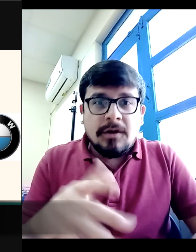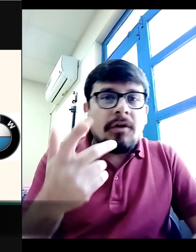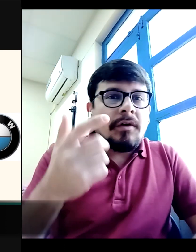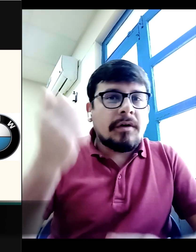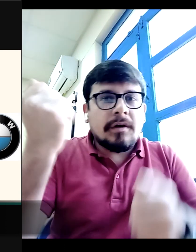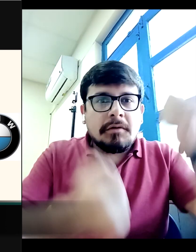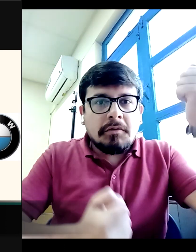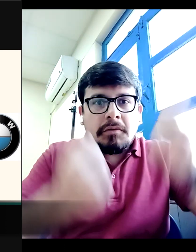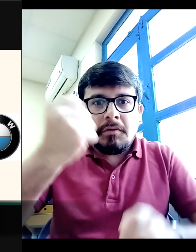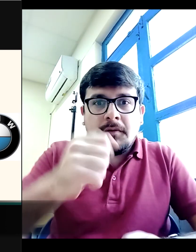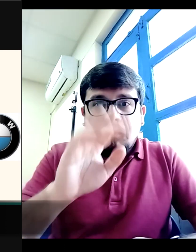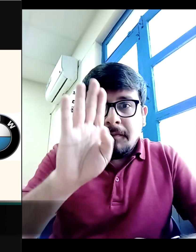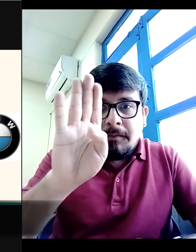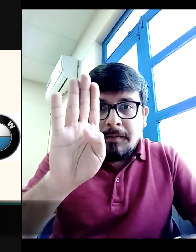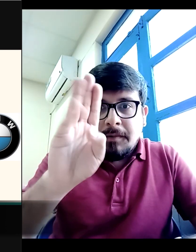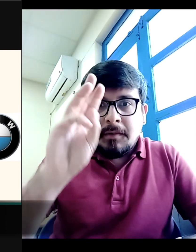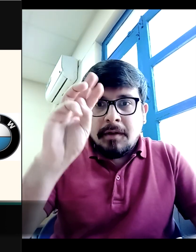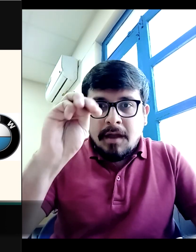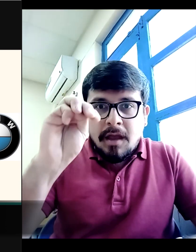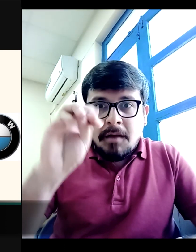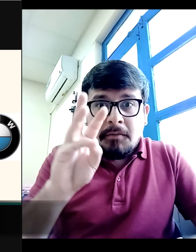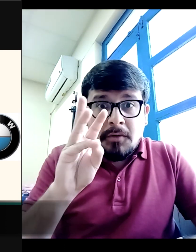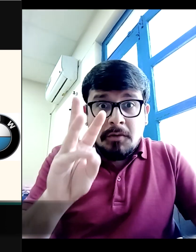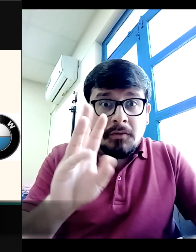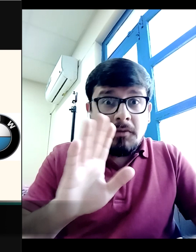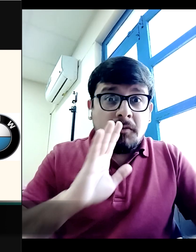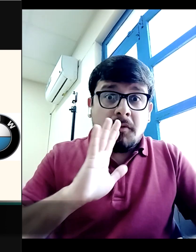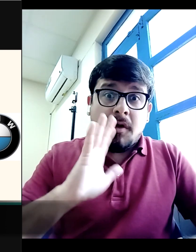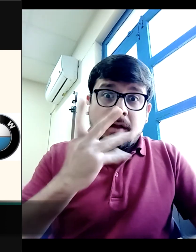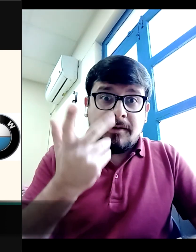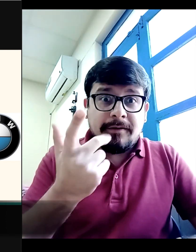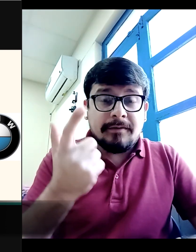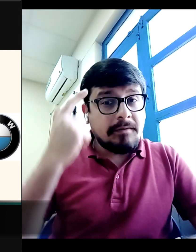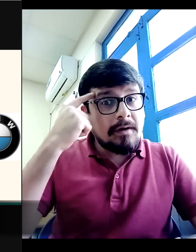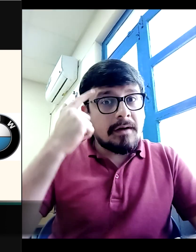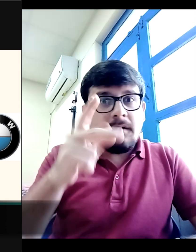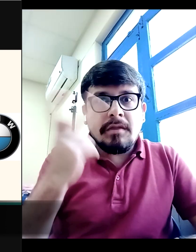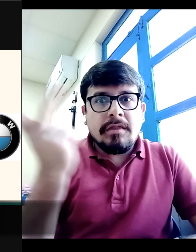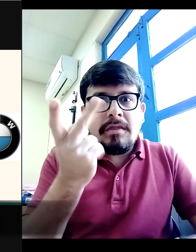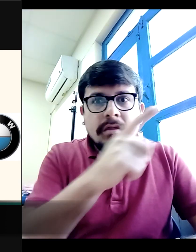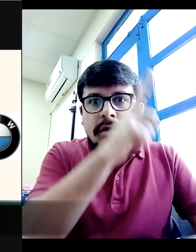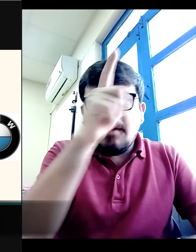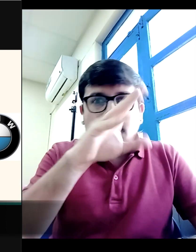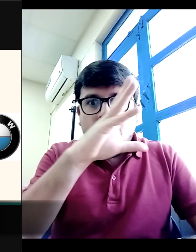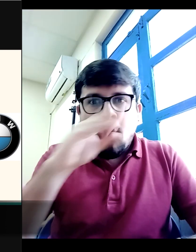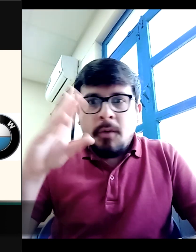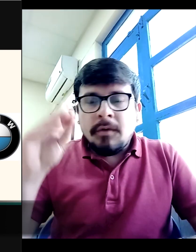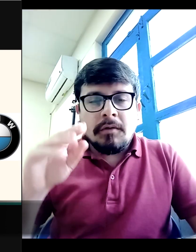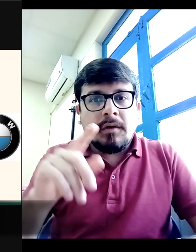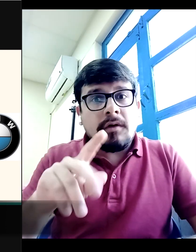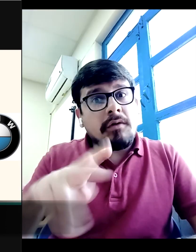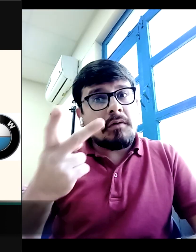are different. They are simple. They are not too complicated.